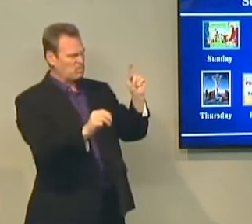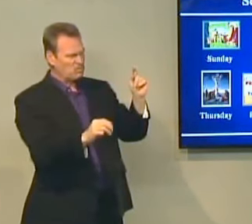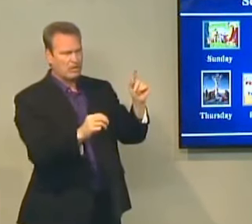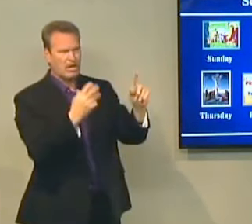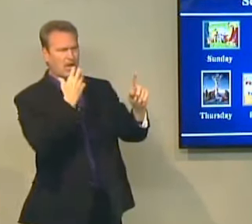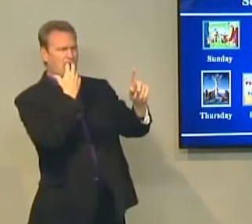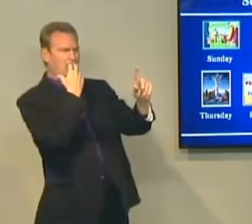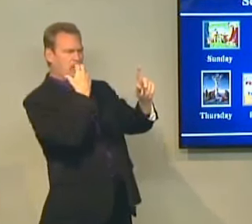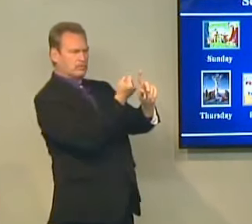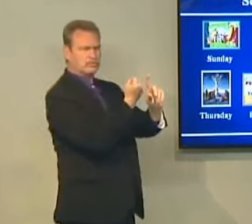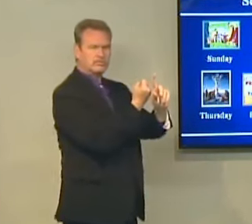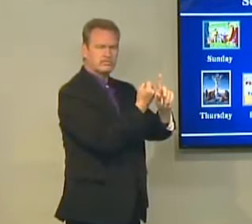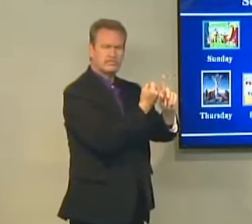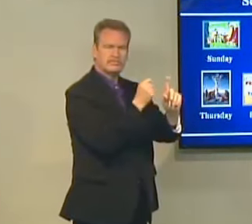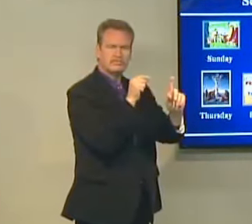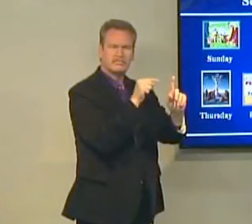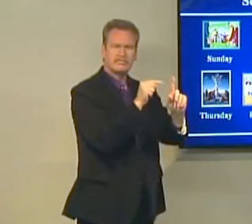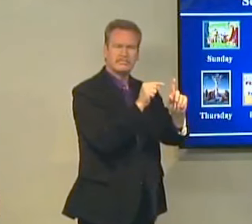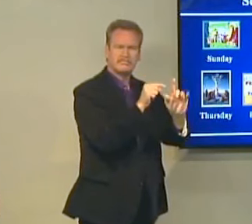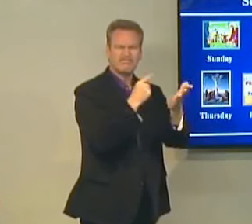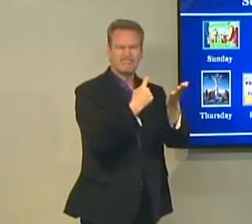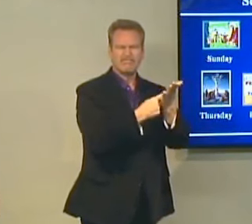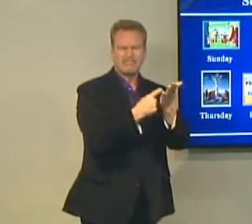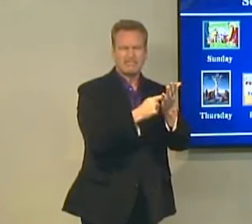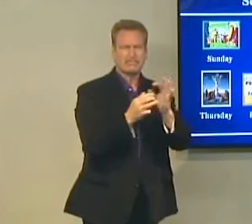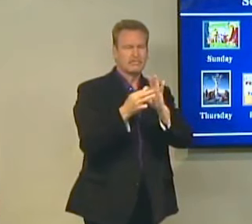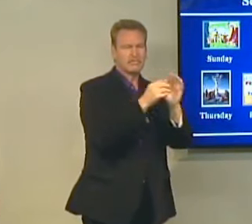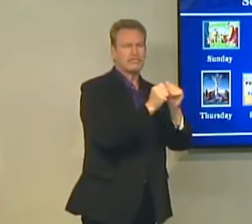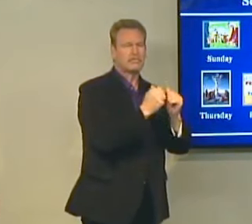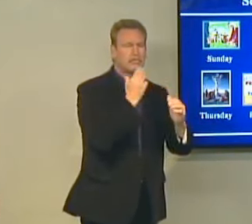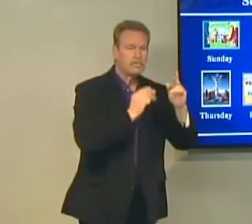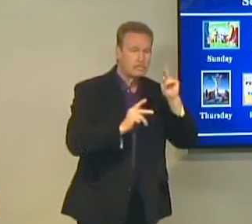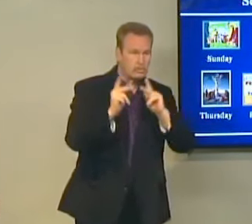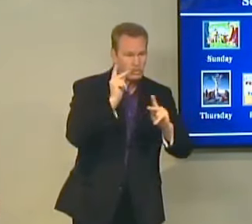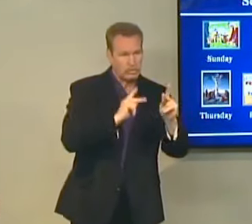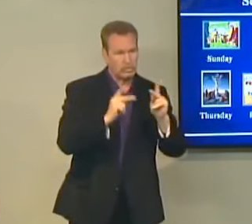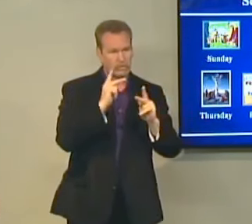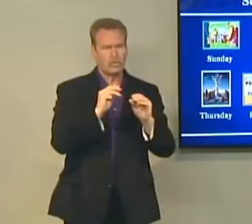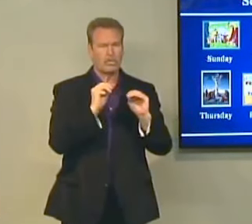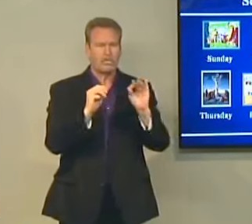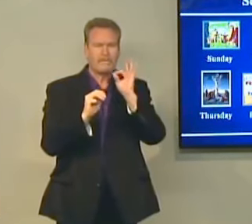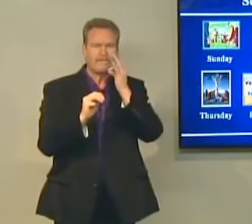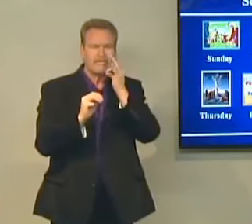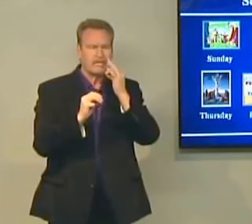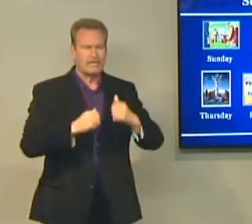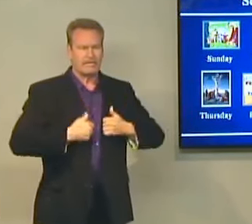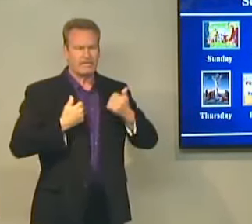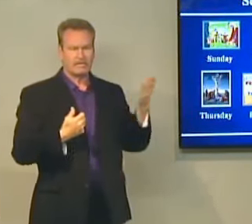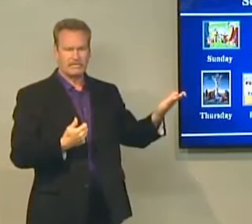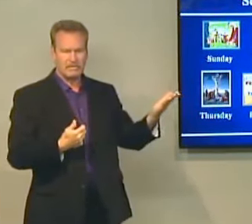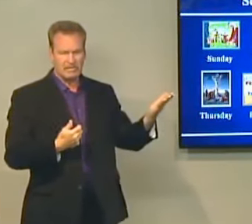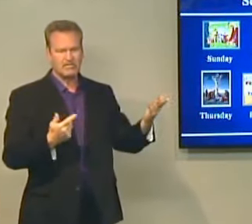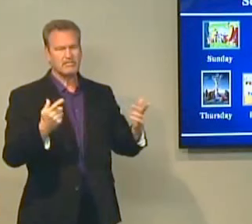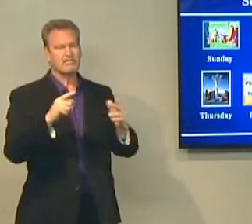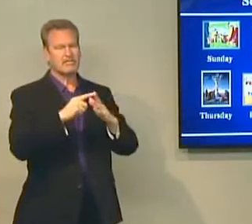This tree had no fruit, and so Jesus cursed this fake tree. And we talked about that, and how it was related to the Israelites. How they had no